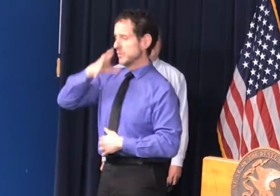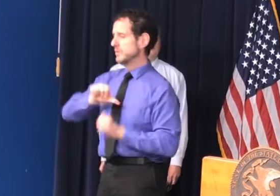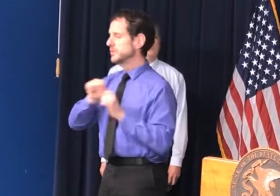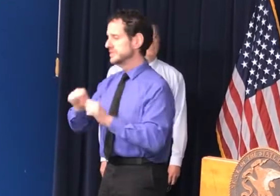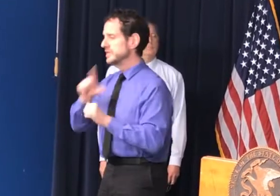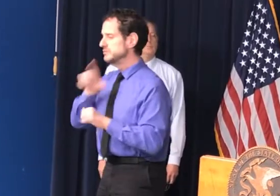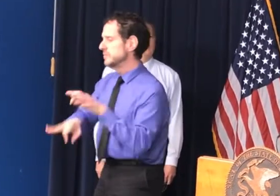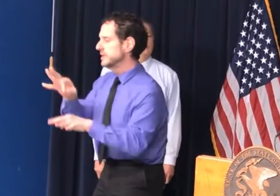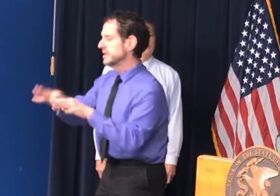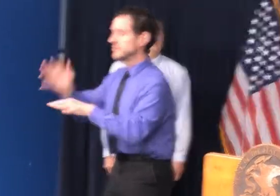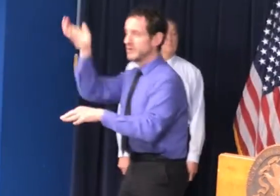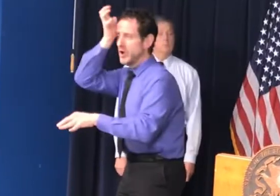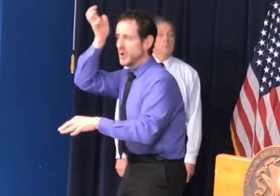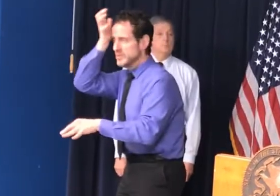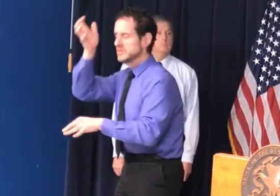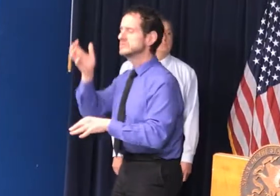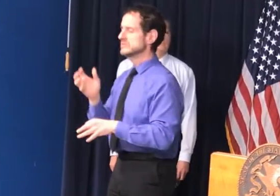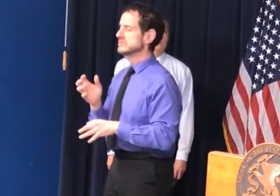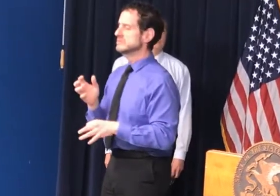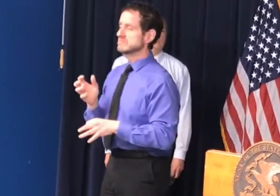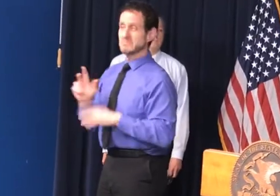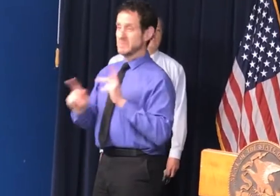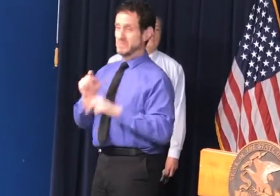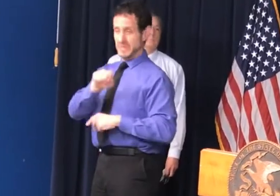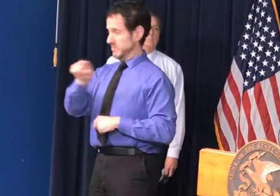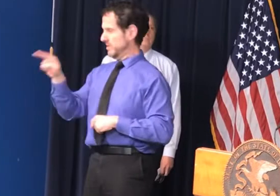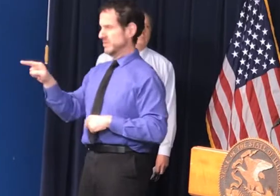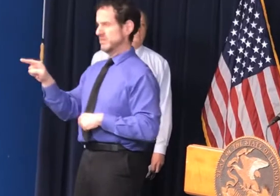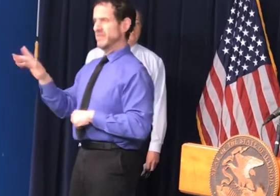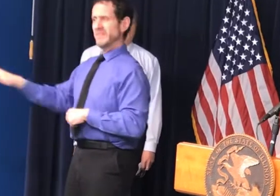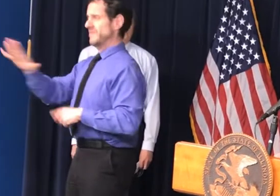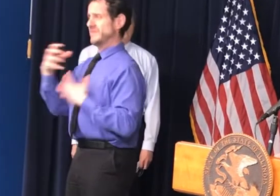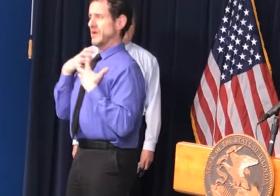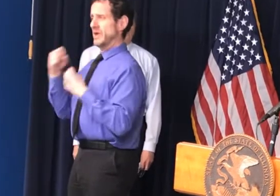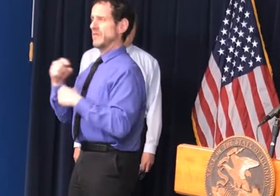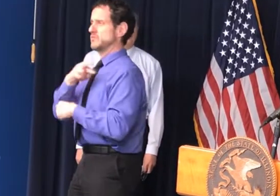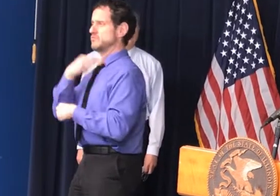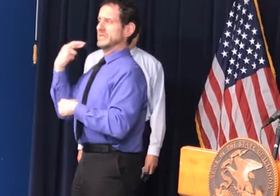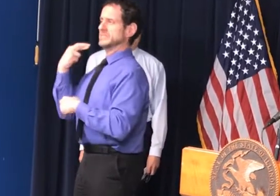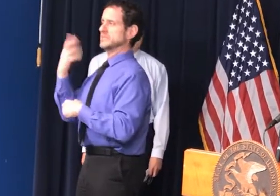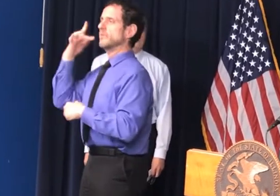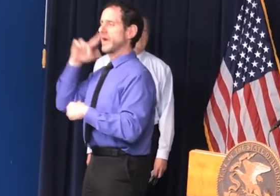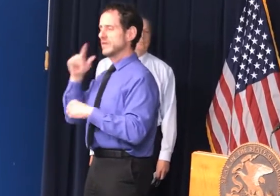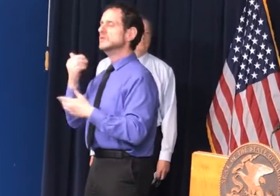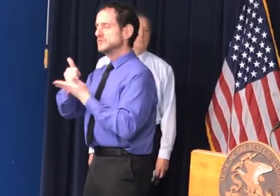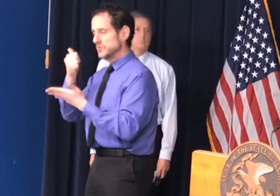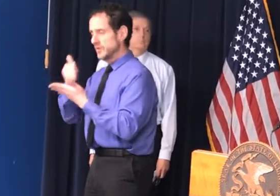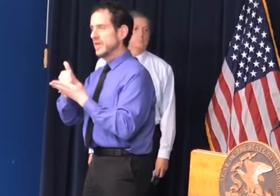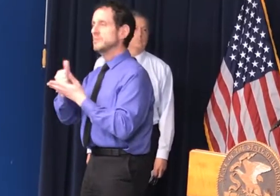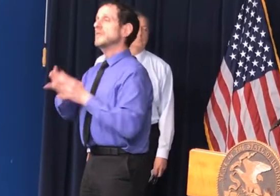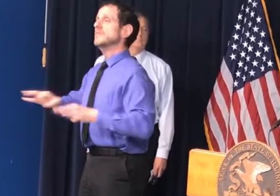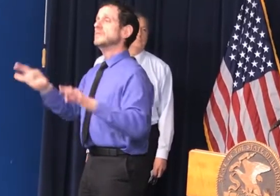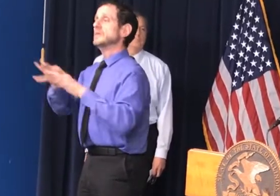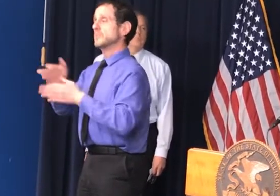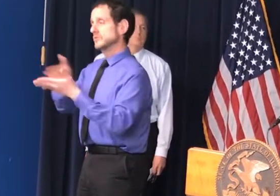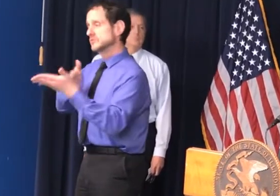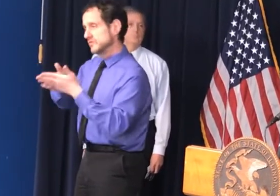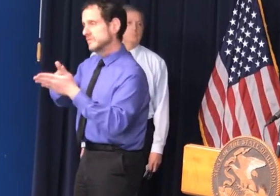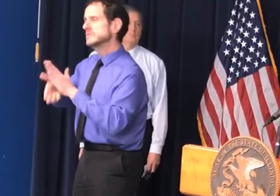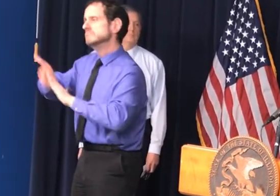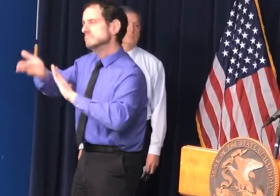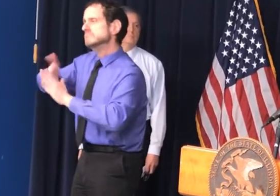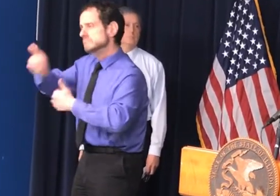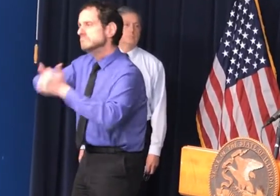our garbage and recycling, and all the people who are risking their health keep performing the vital services that keep civilization